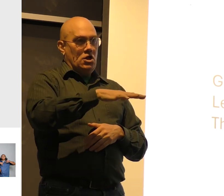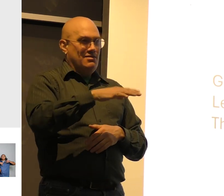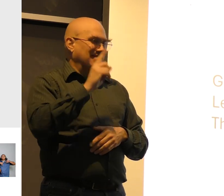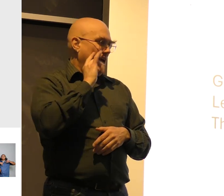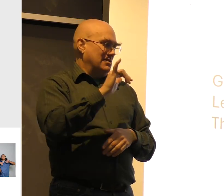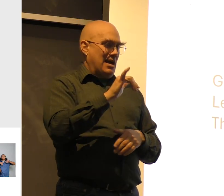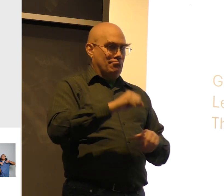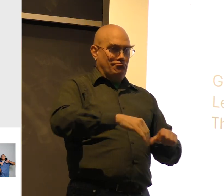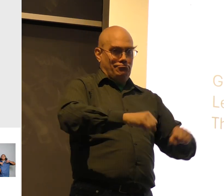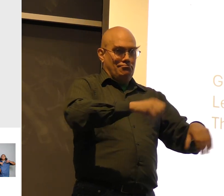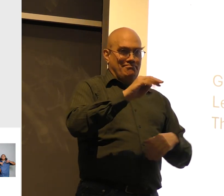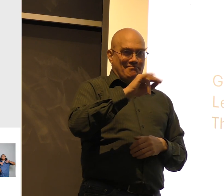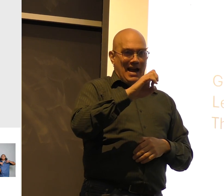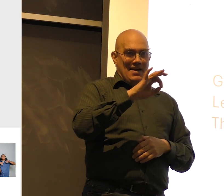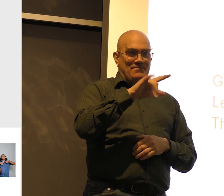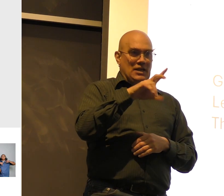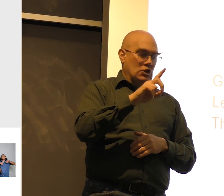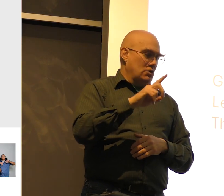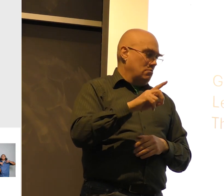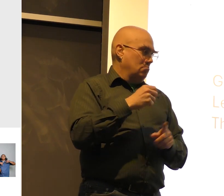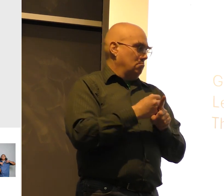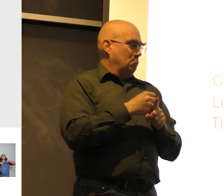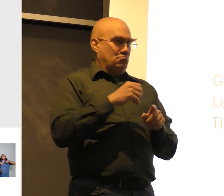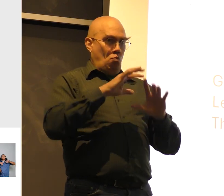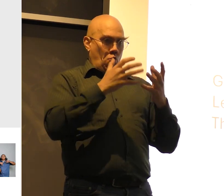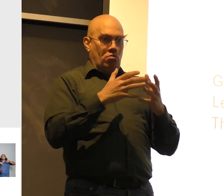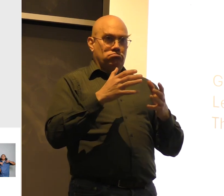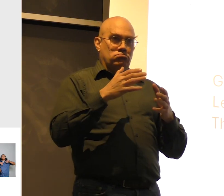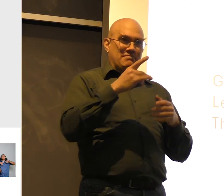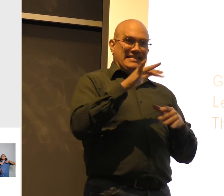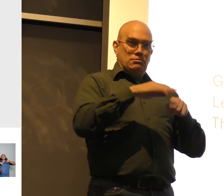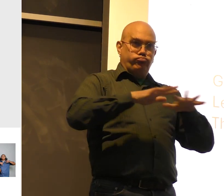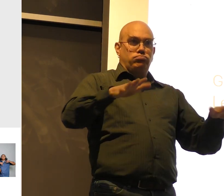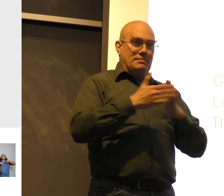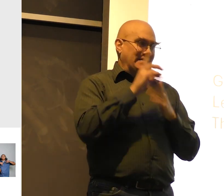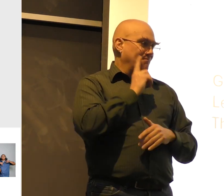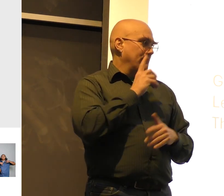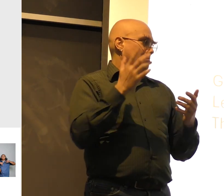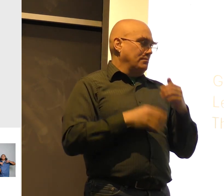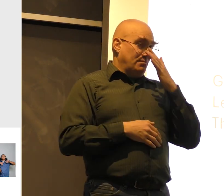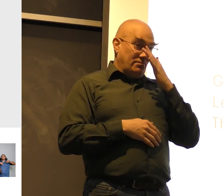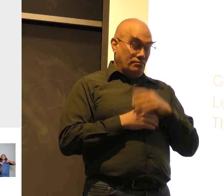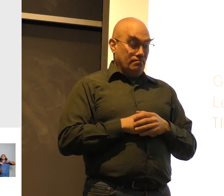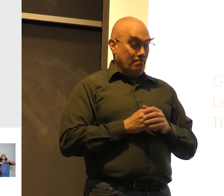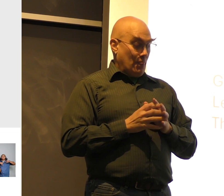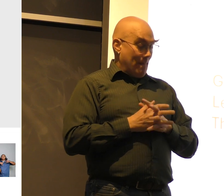called Minefield. And it's about a minefield that impacts the world, and the pandemic spreads, and everybody becomes